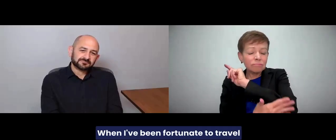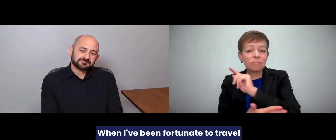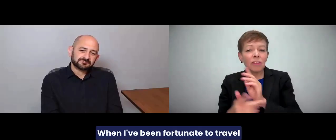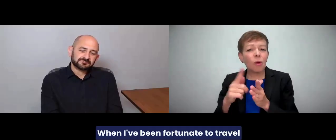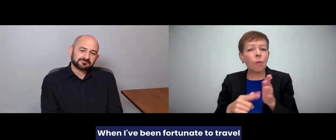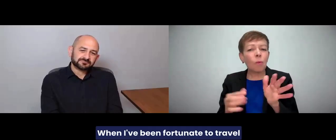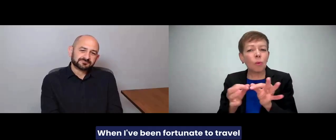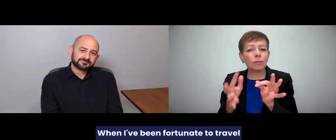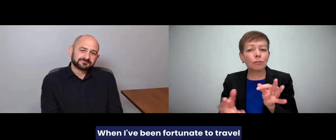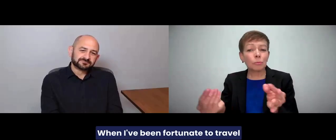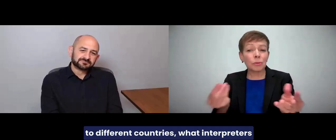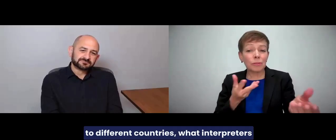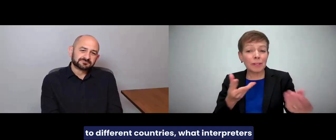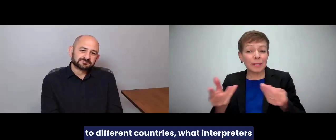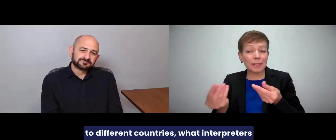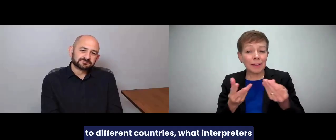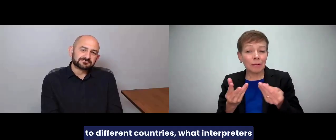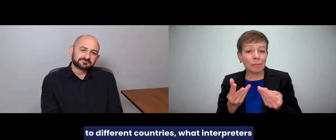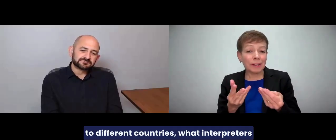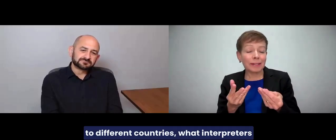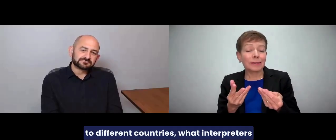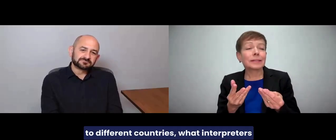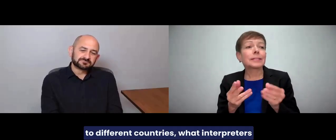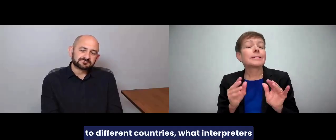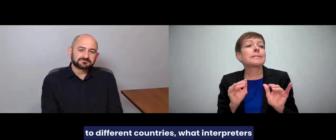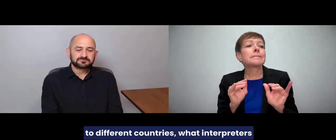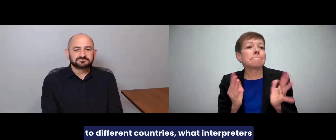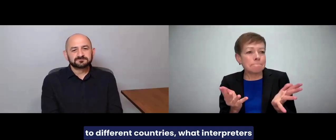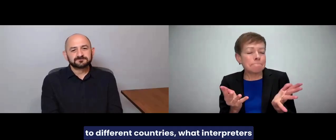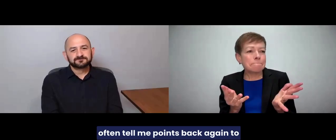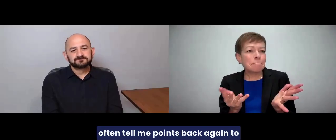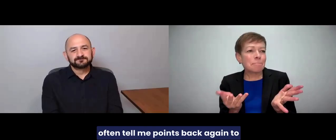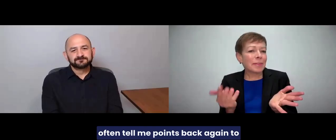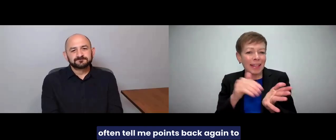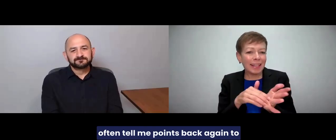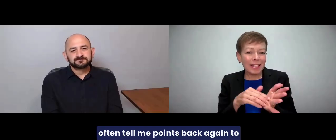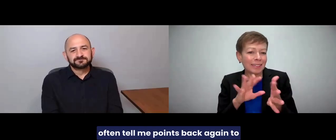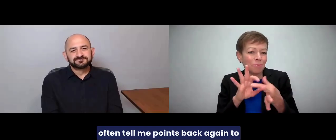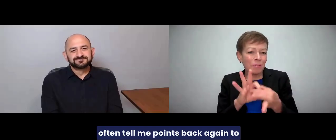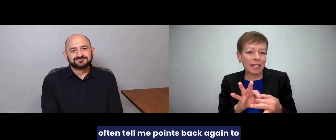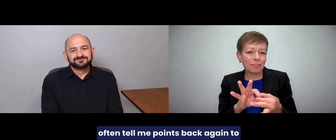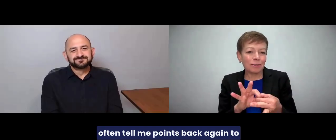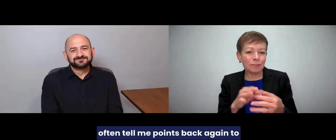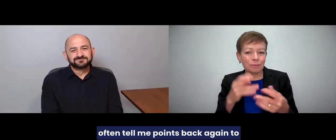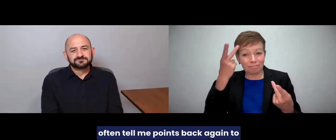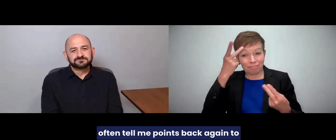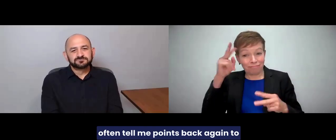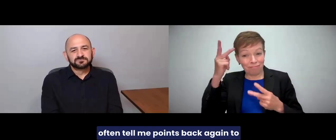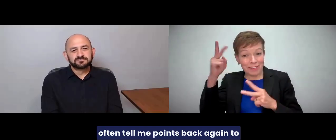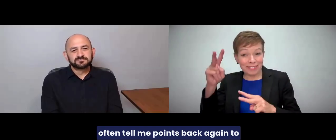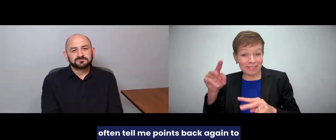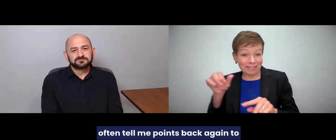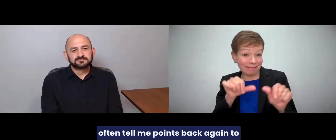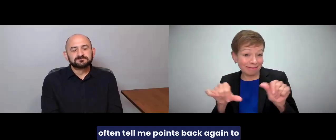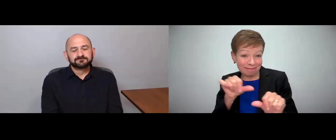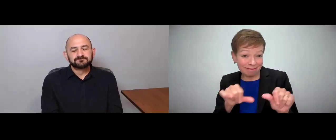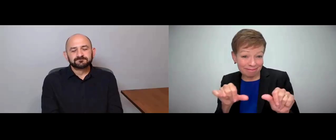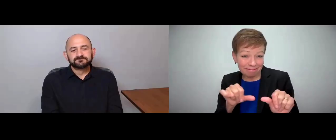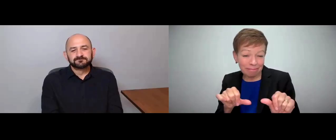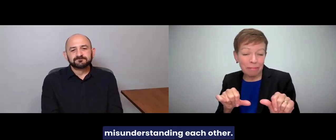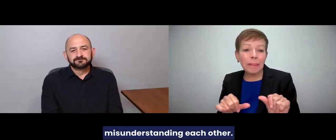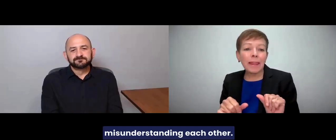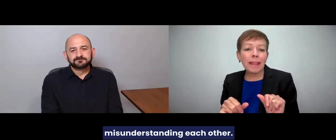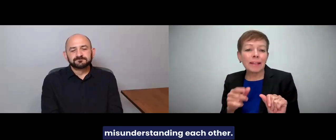When I've been fortunate to travel to different countries, what interpreters often tell me points back again